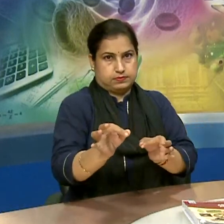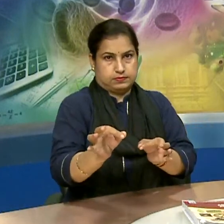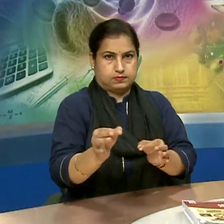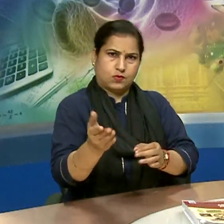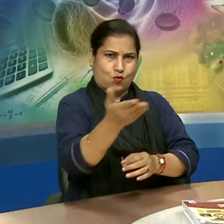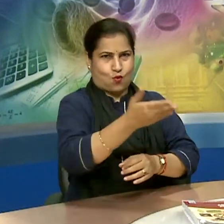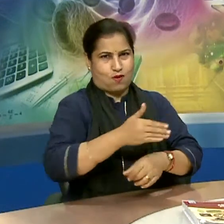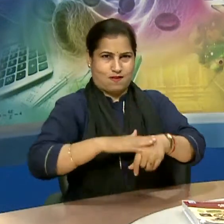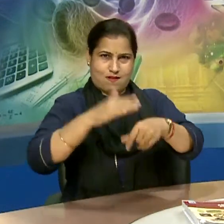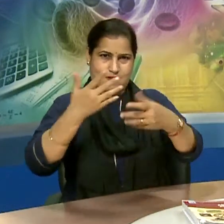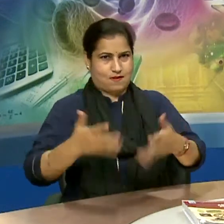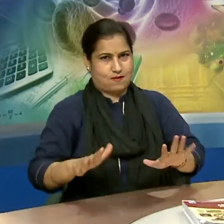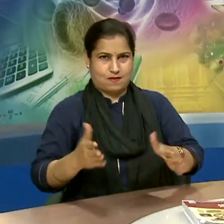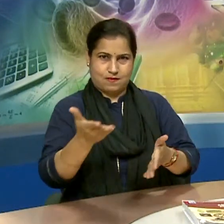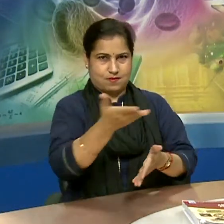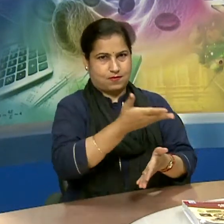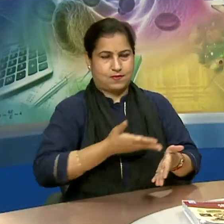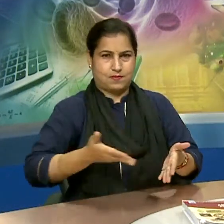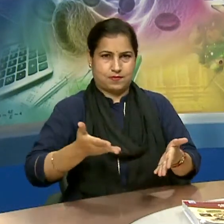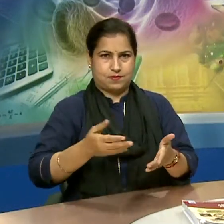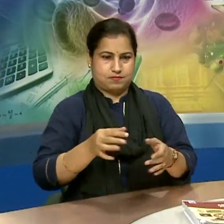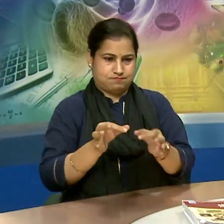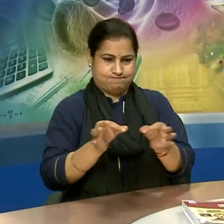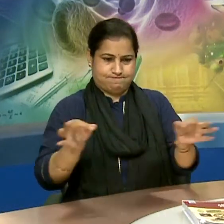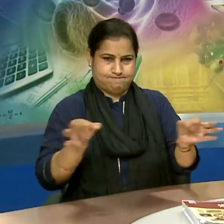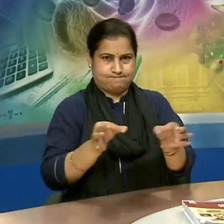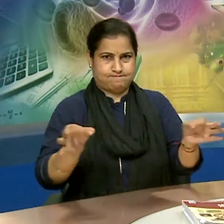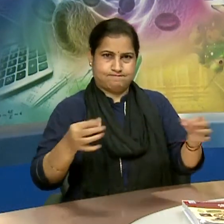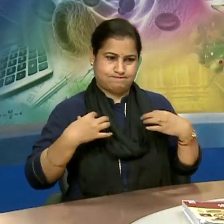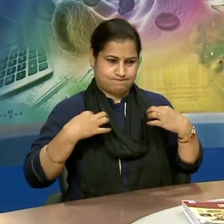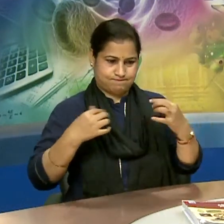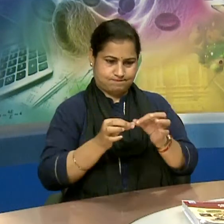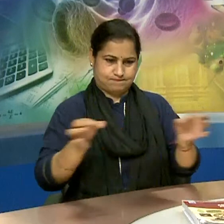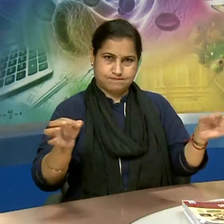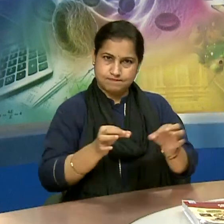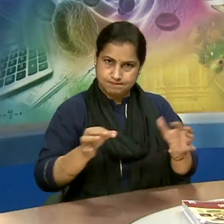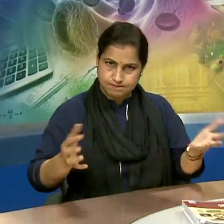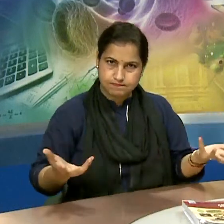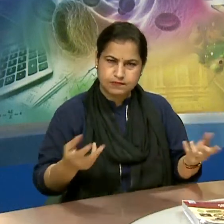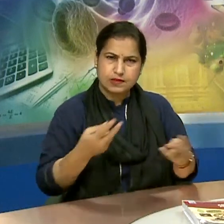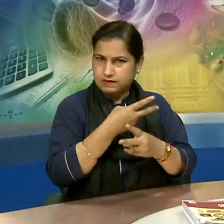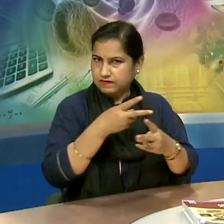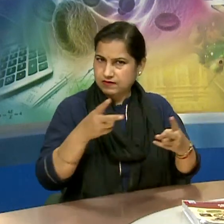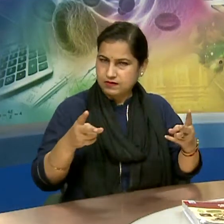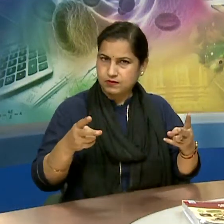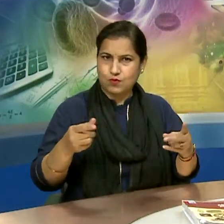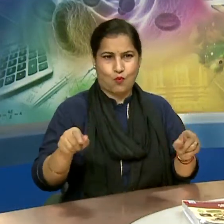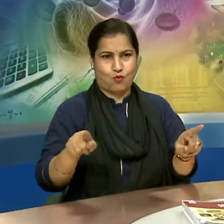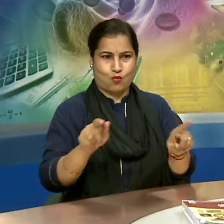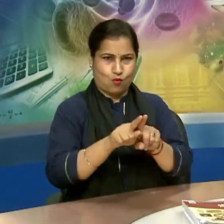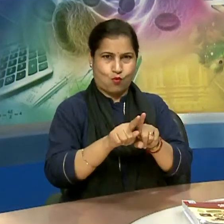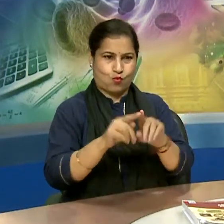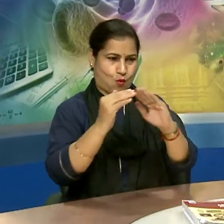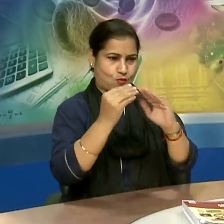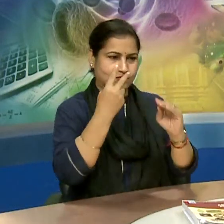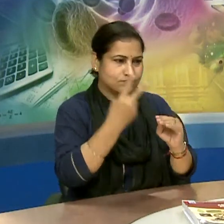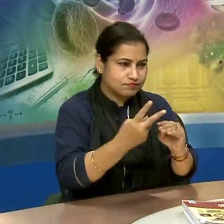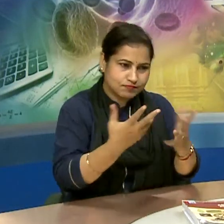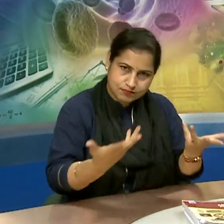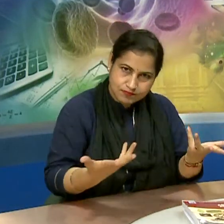Measurement. You all have experienced this. We measure clothes. In